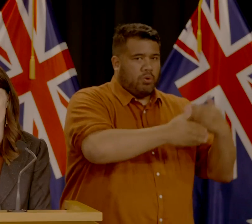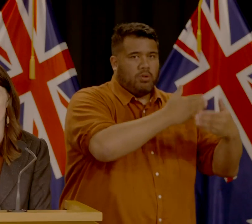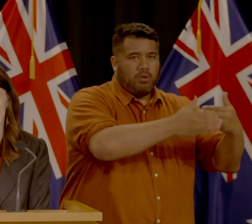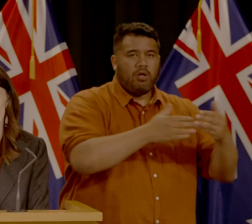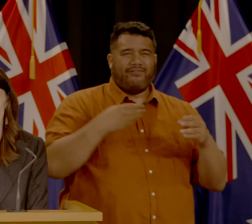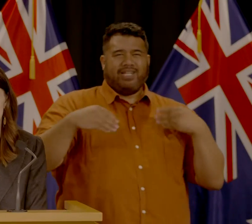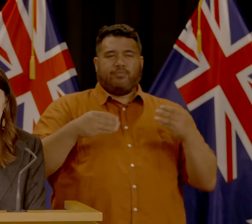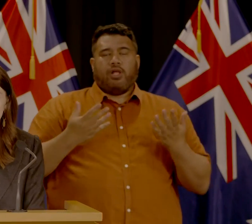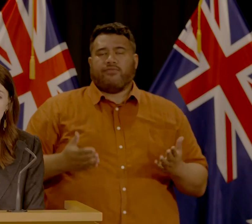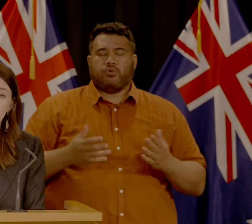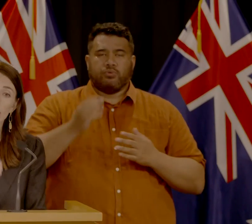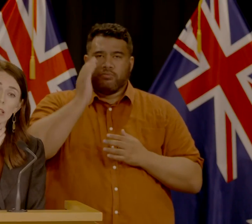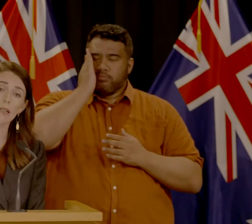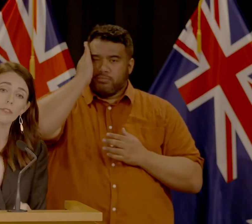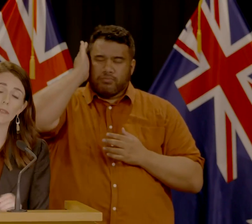be flexible at this time.